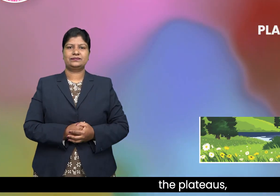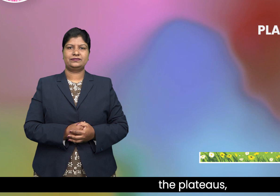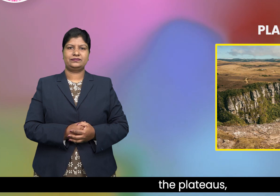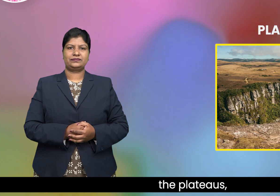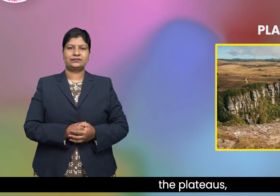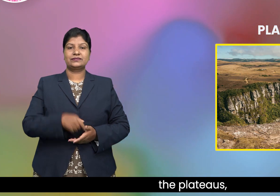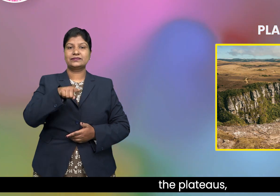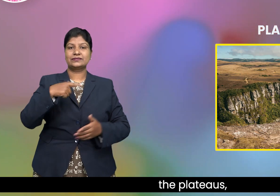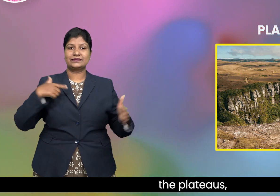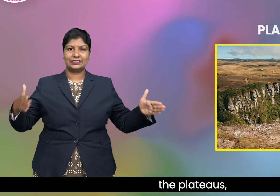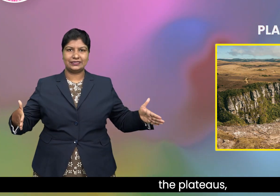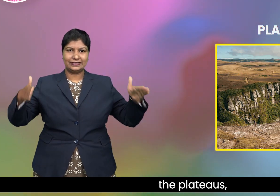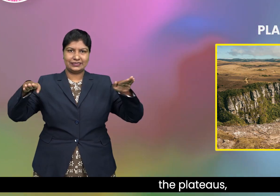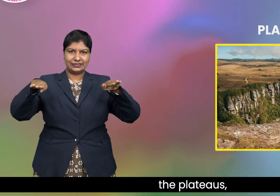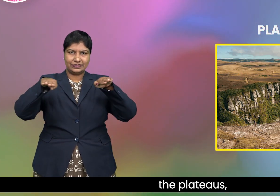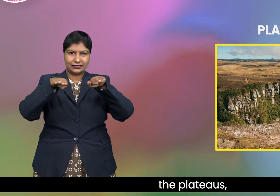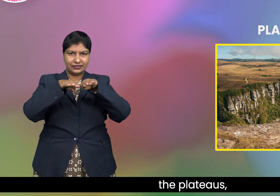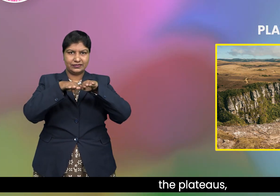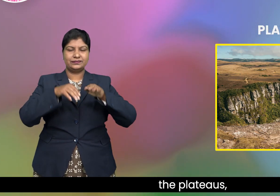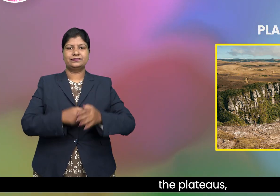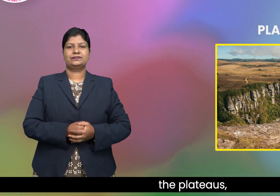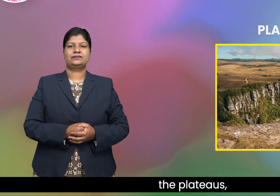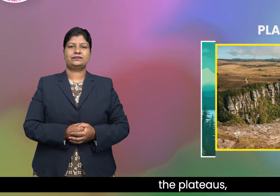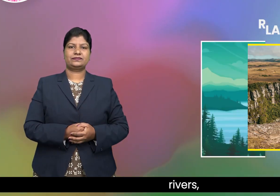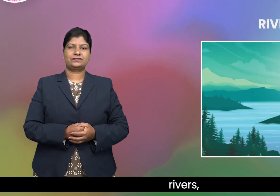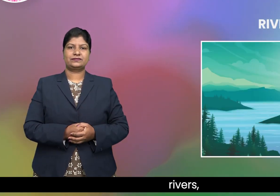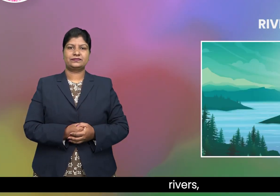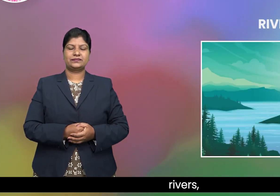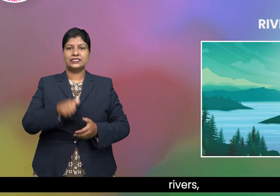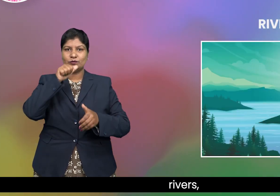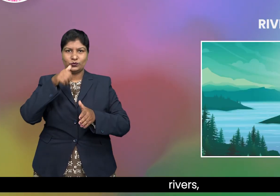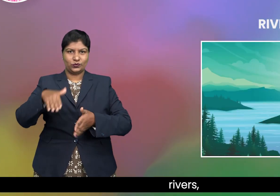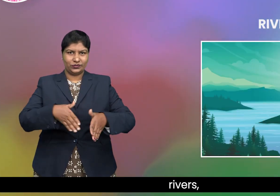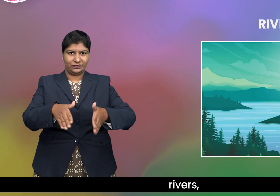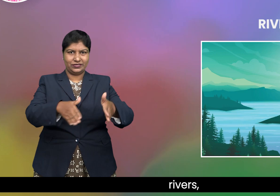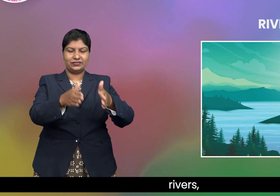the plateaus, rivers,